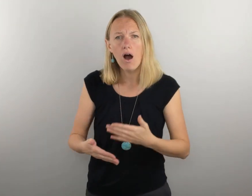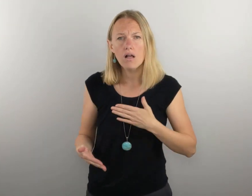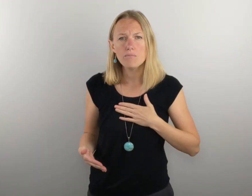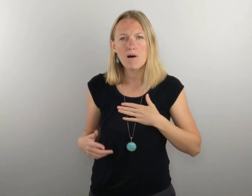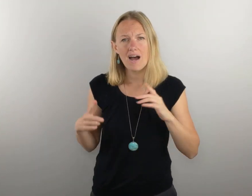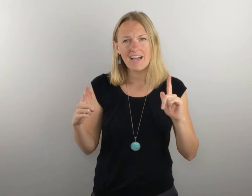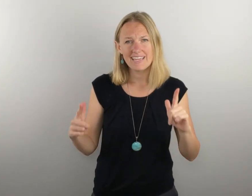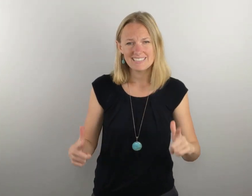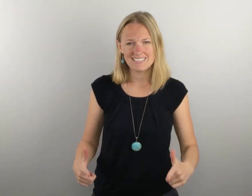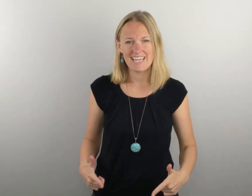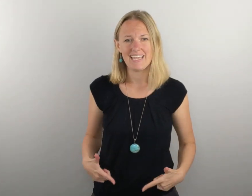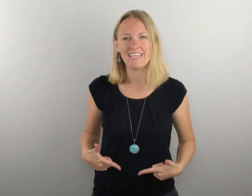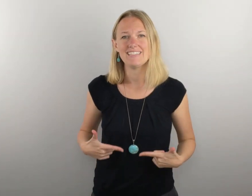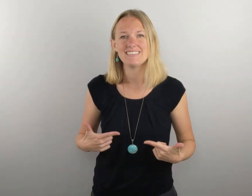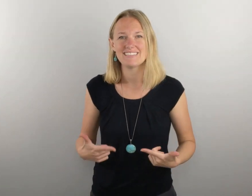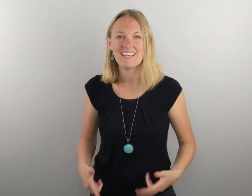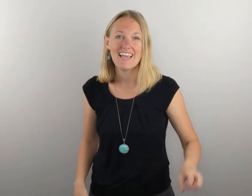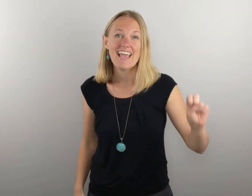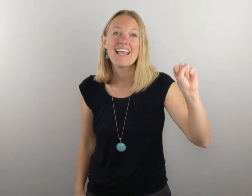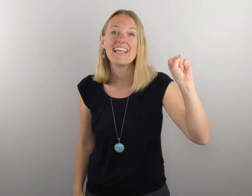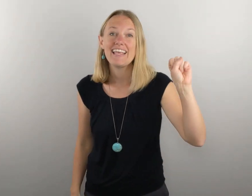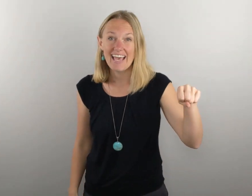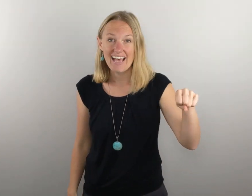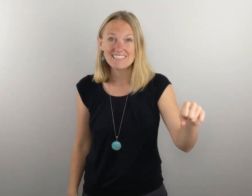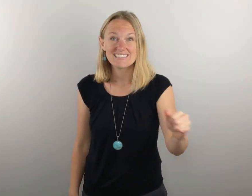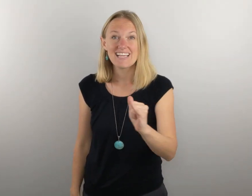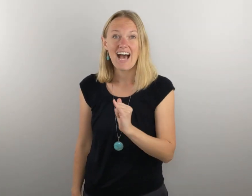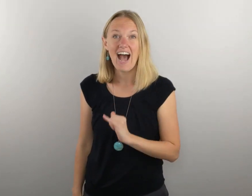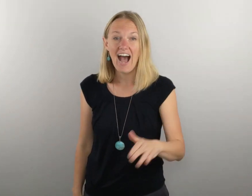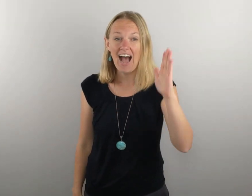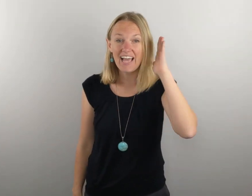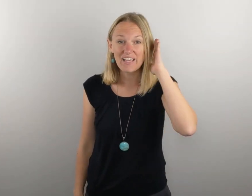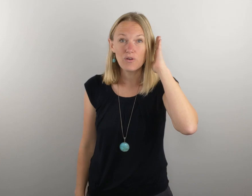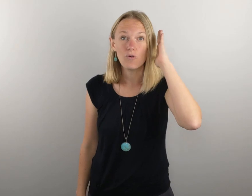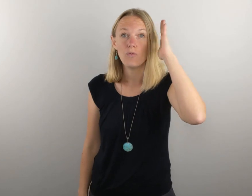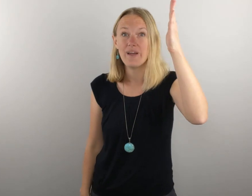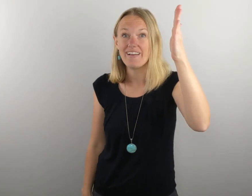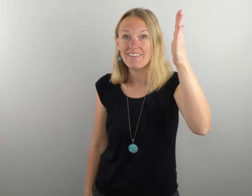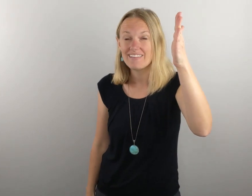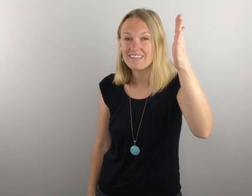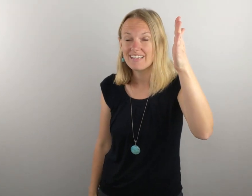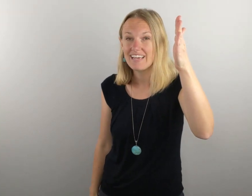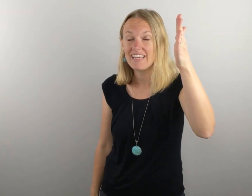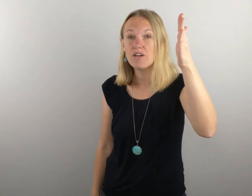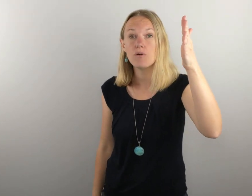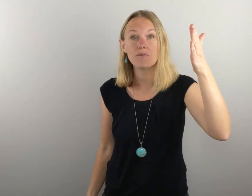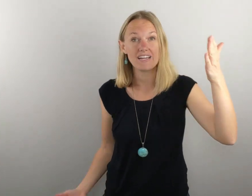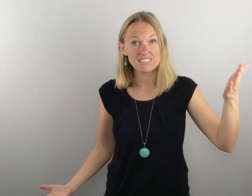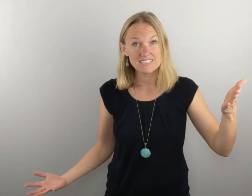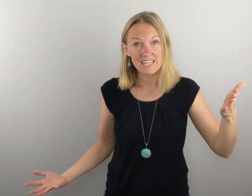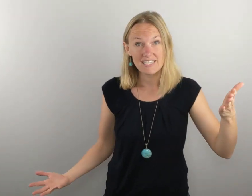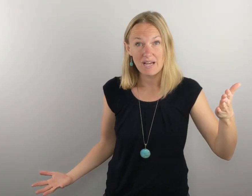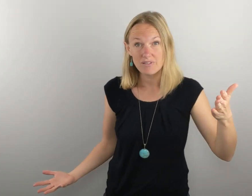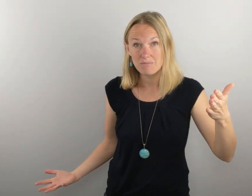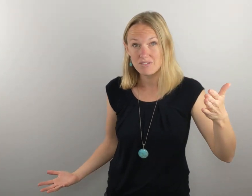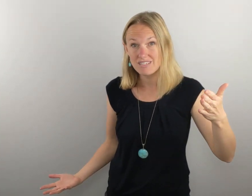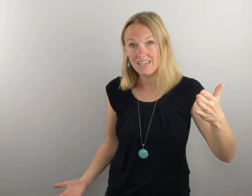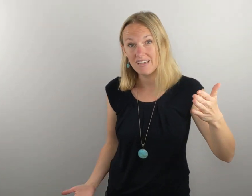all my days. Yes, I will. Okay, and when we're actually signing that with the music,